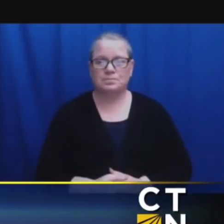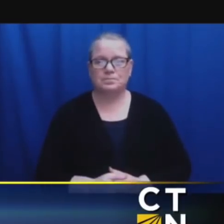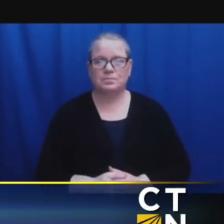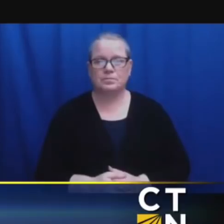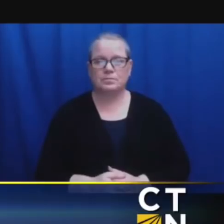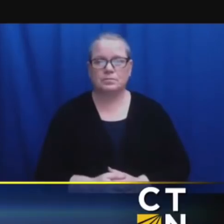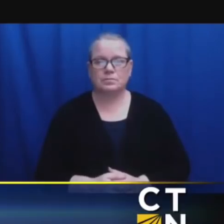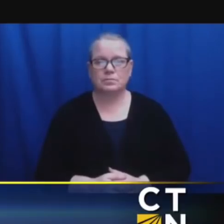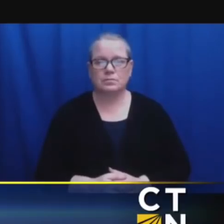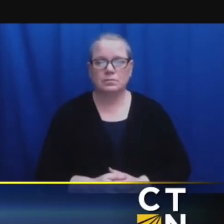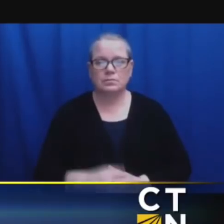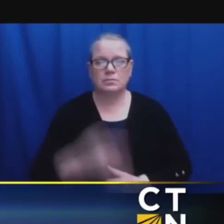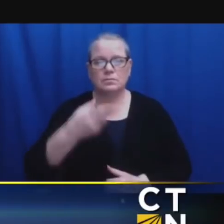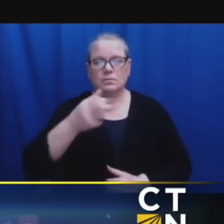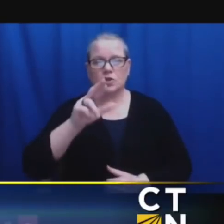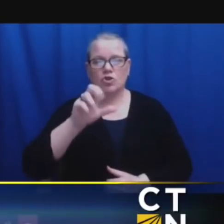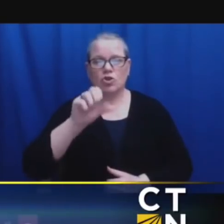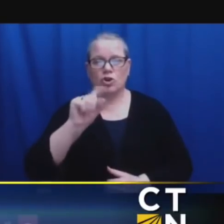Hearst, Connecticut Media.